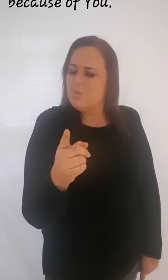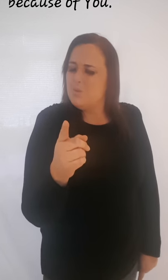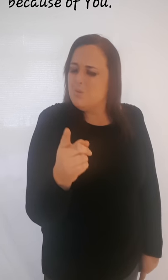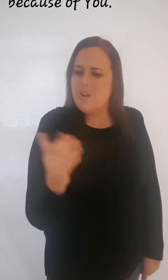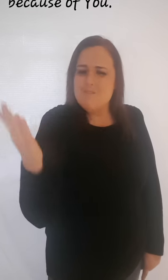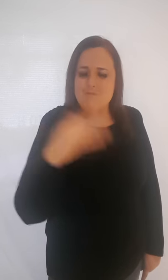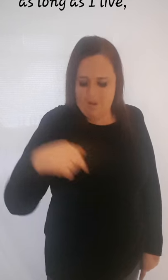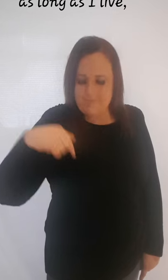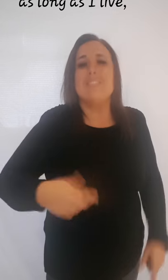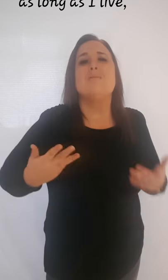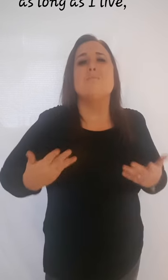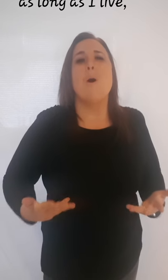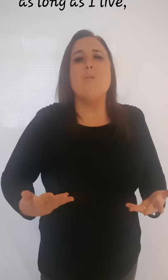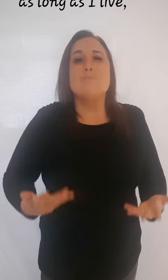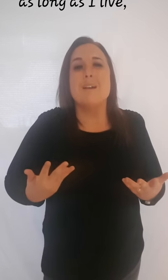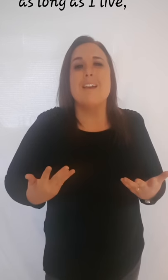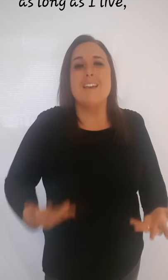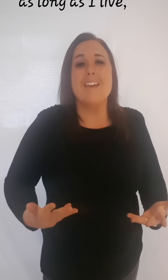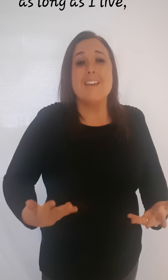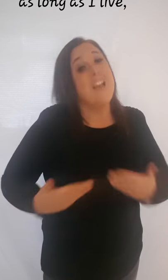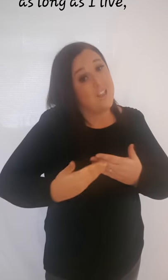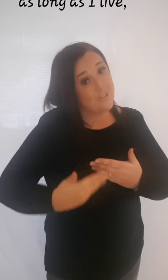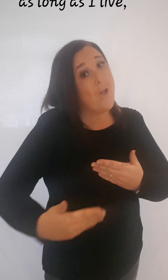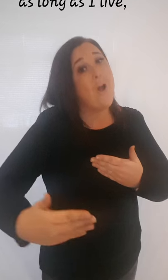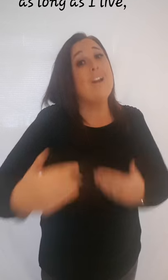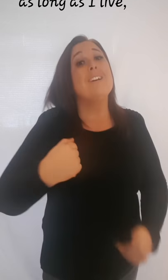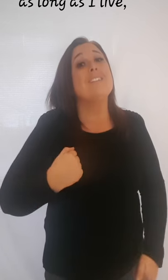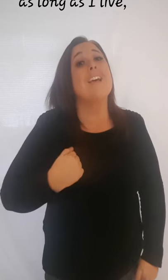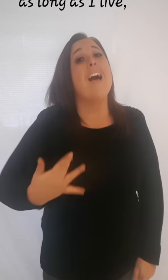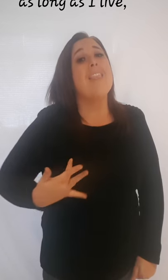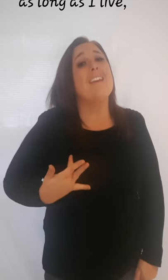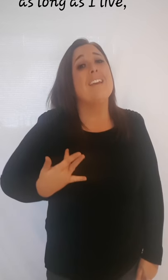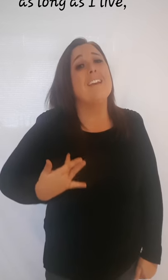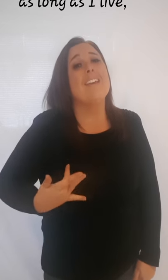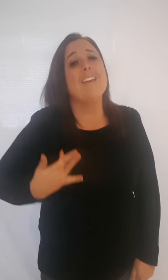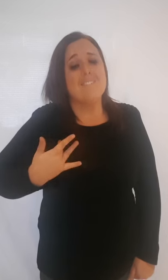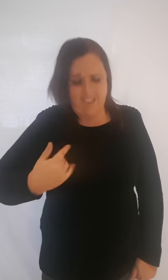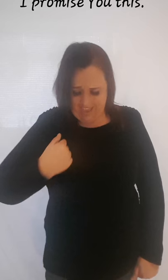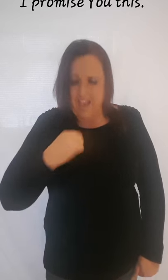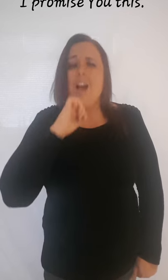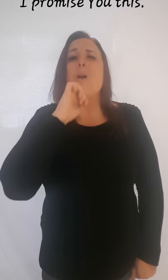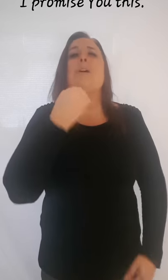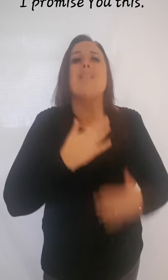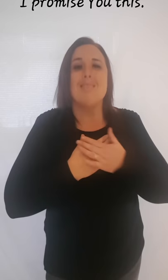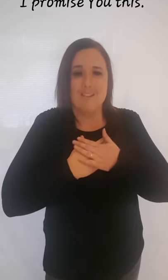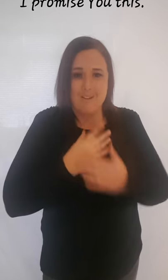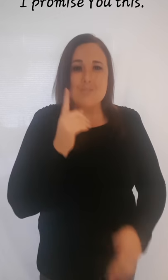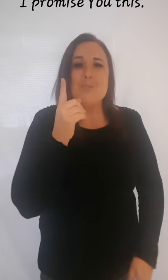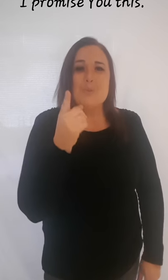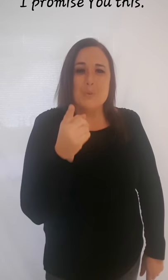From this moment, as long as I leave, I will love you.